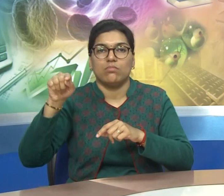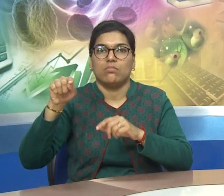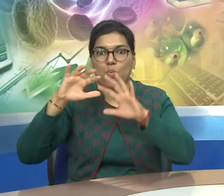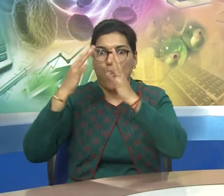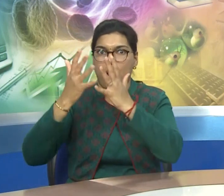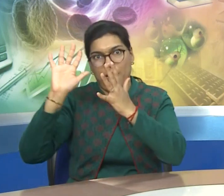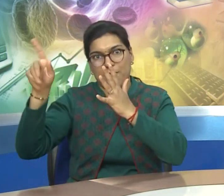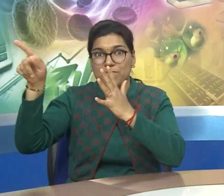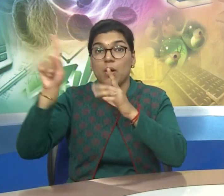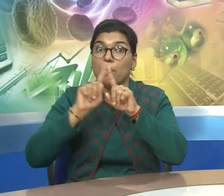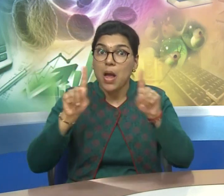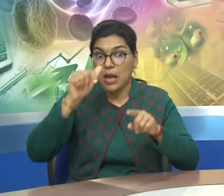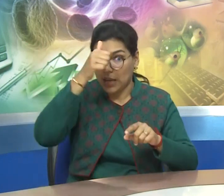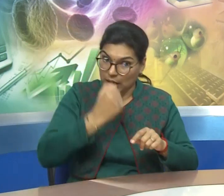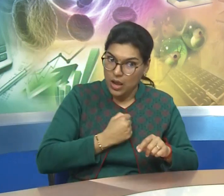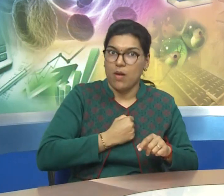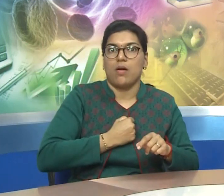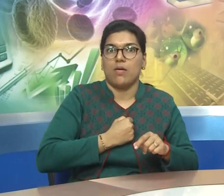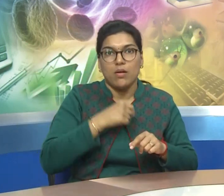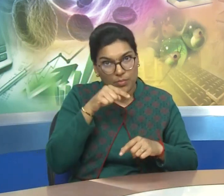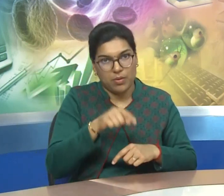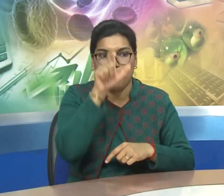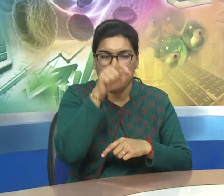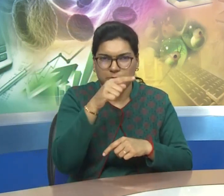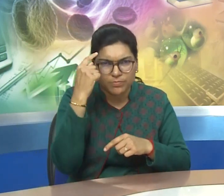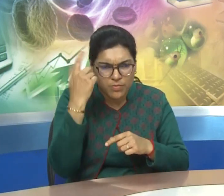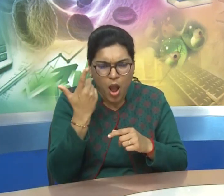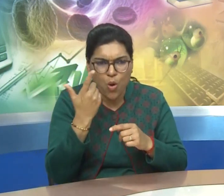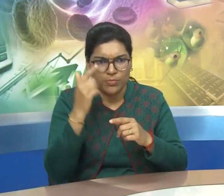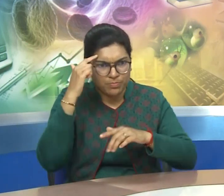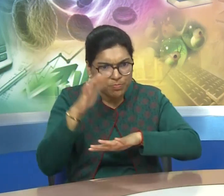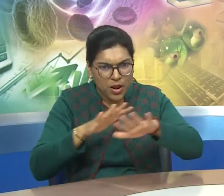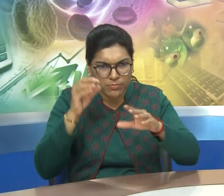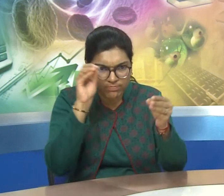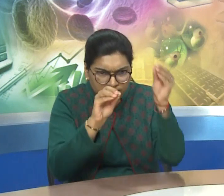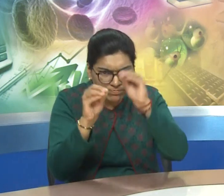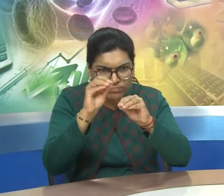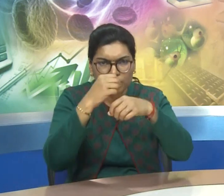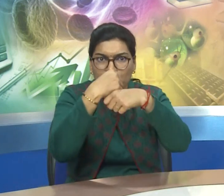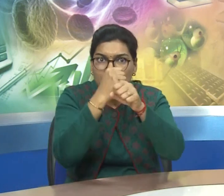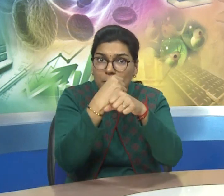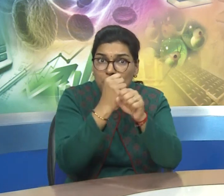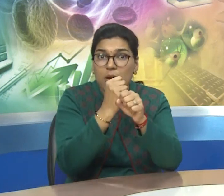according to Ranganathan, CC is used to denote any scheme in